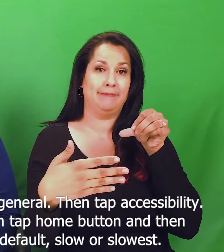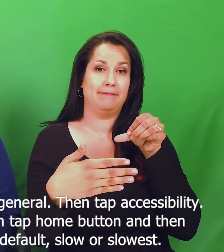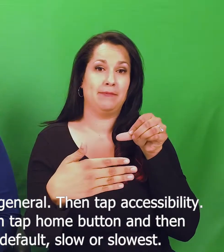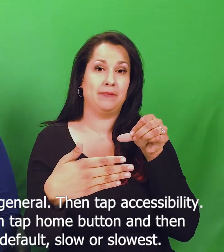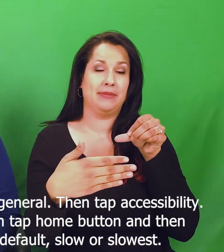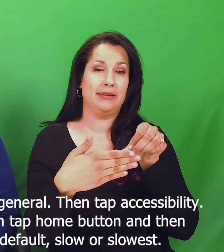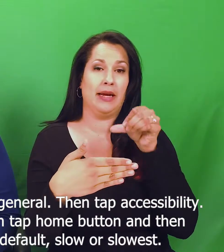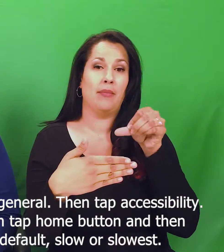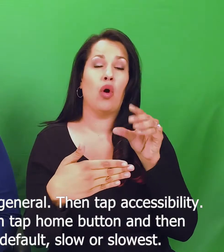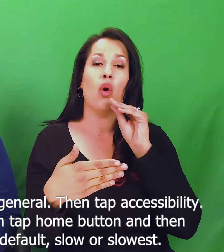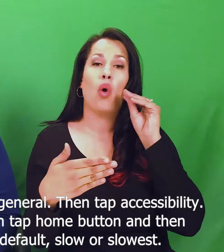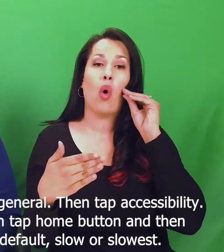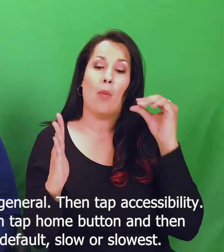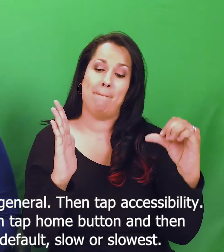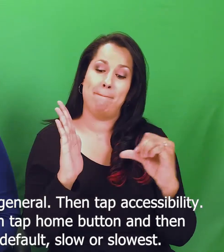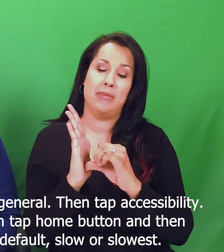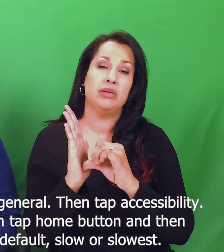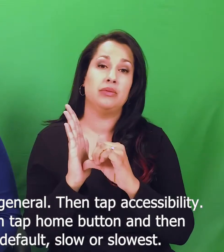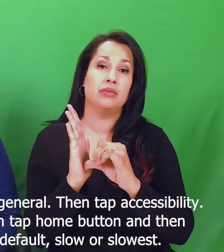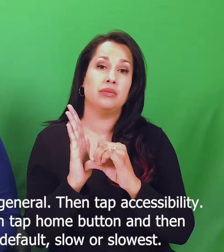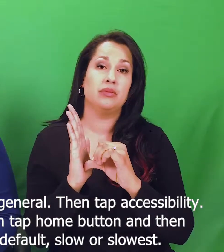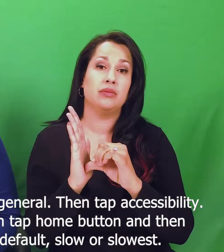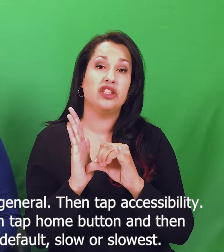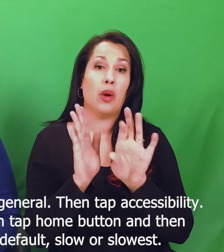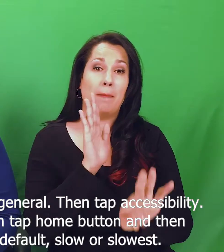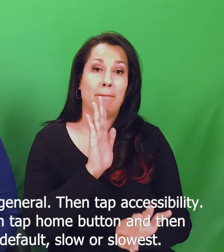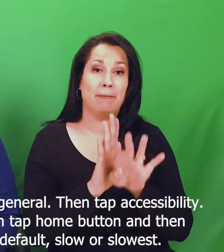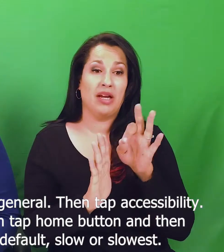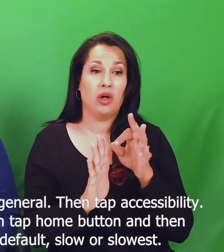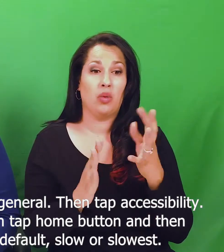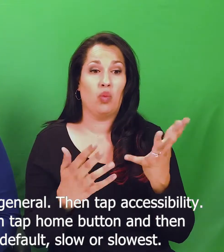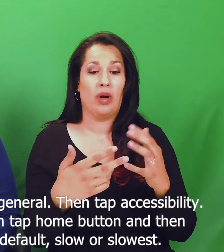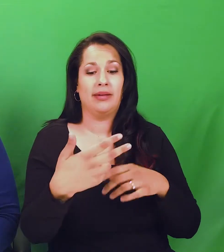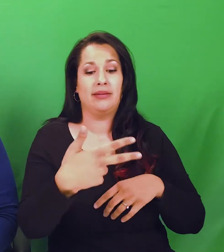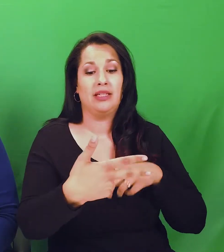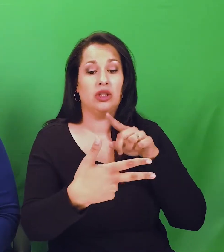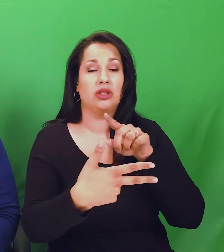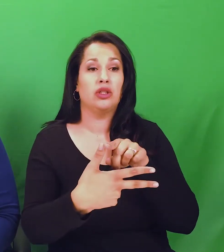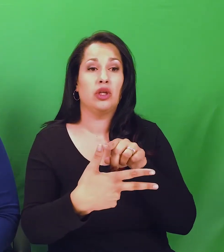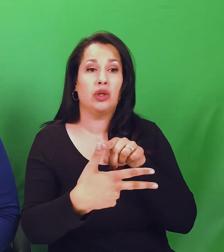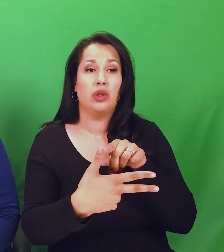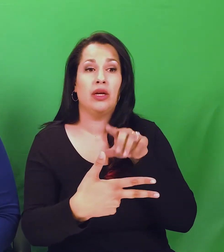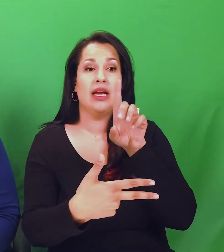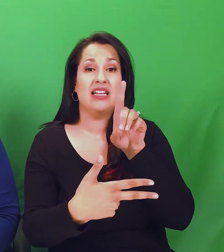then select either Default, Slow, or Slowest.